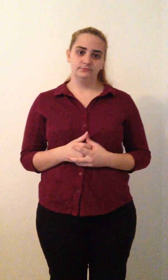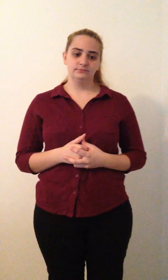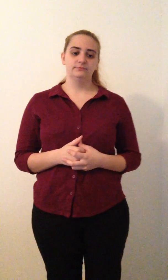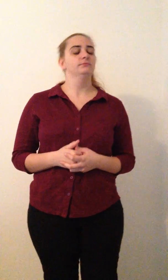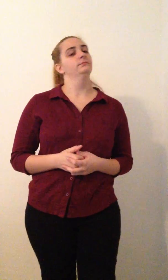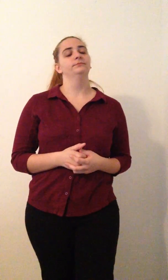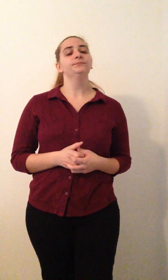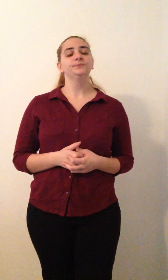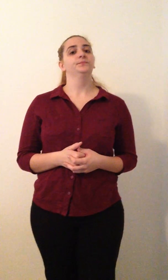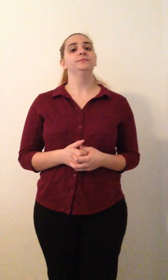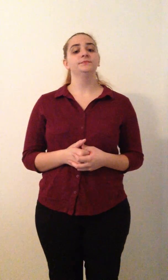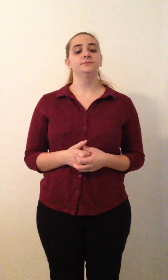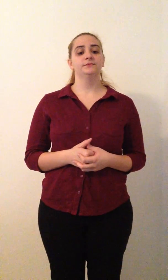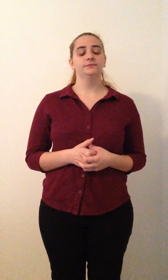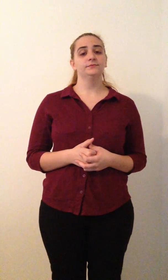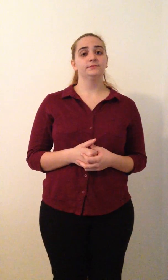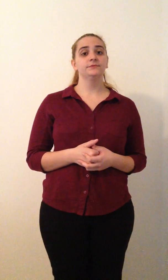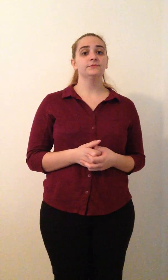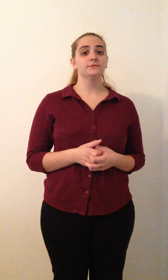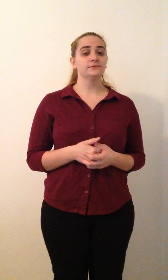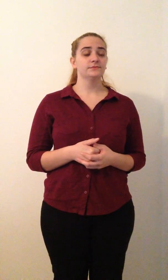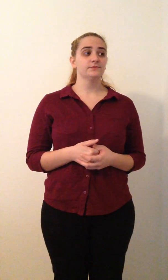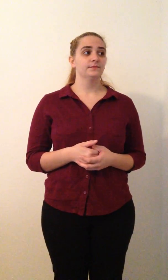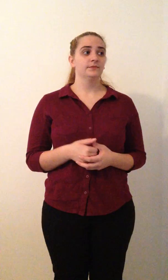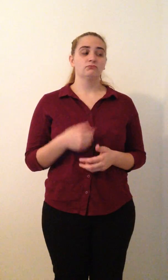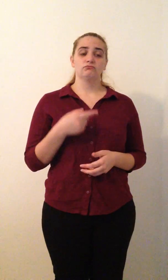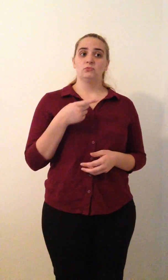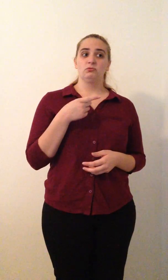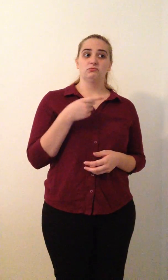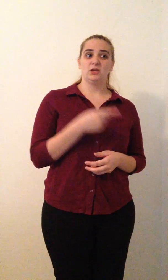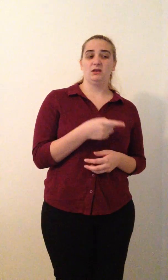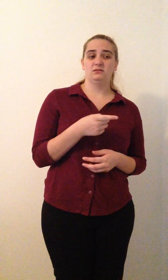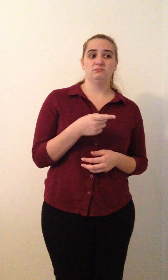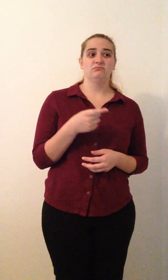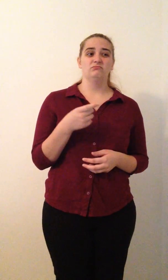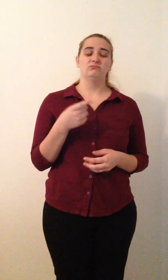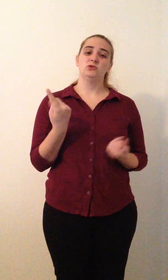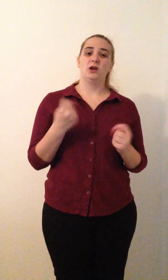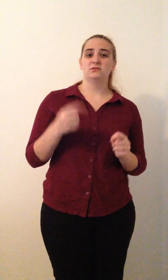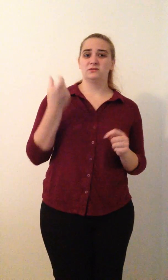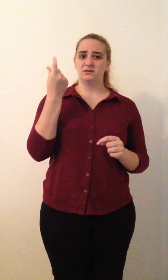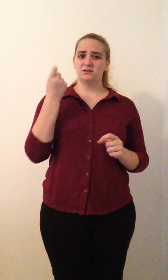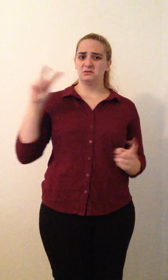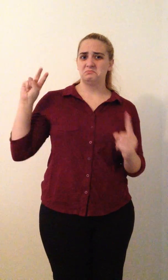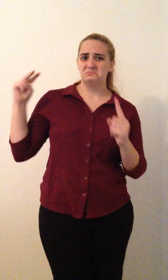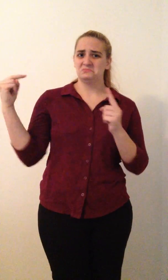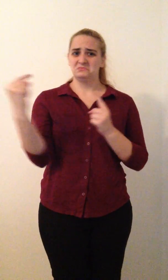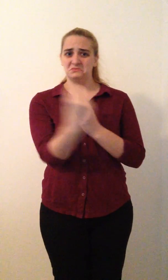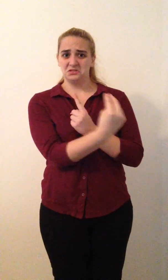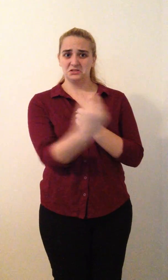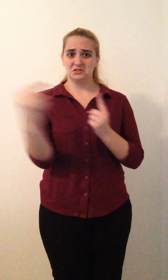feel distressed. And they don't try and get perspective or try and understand or figure it